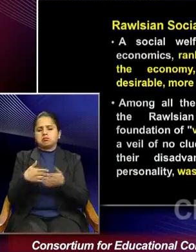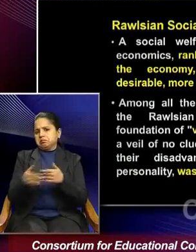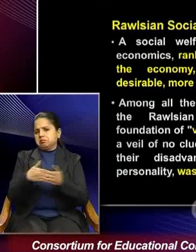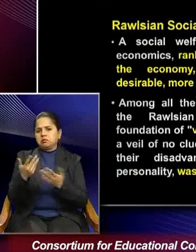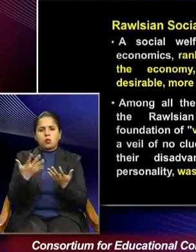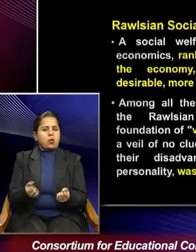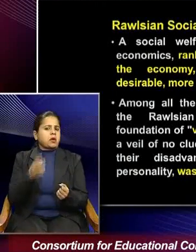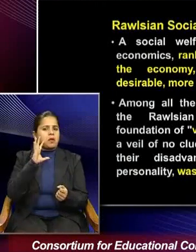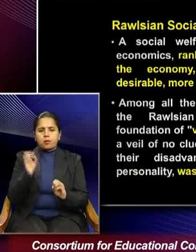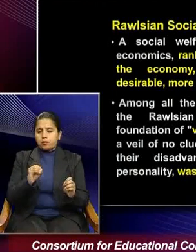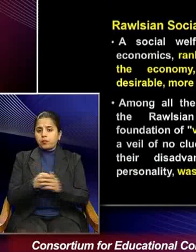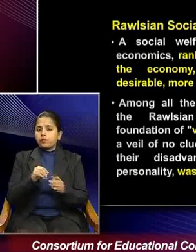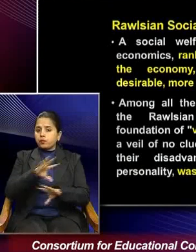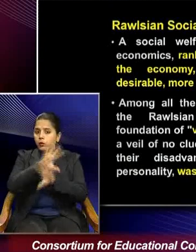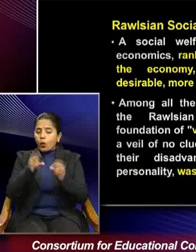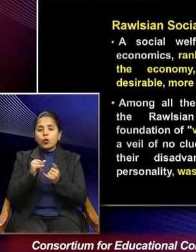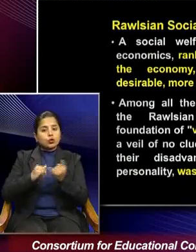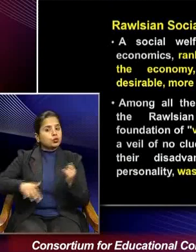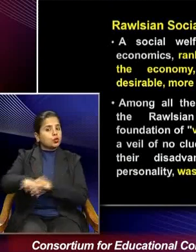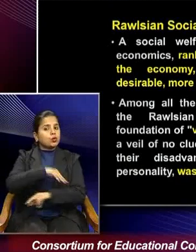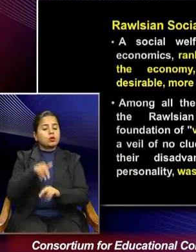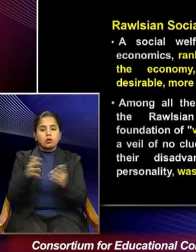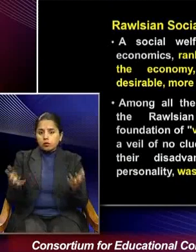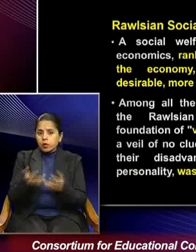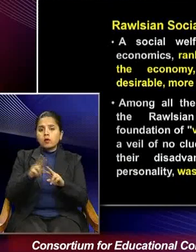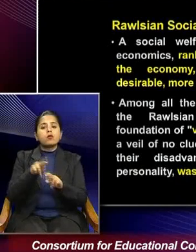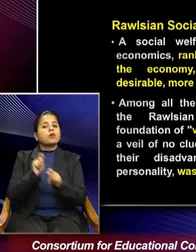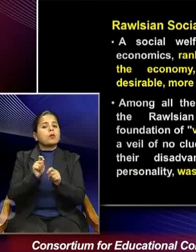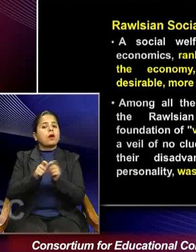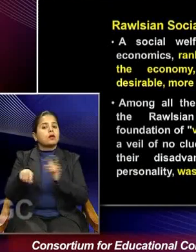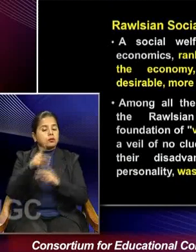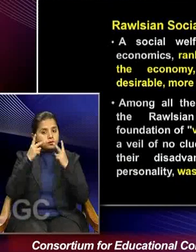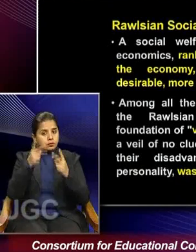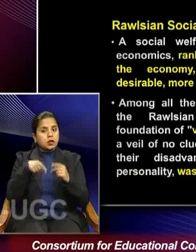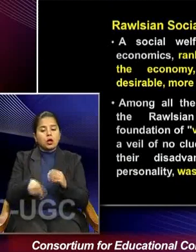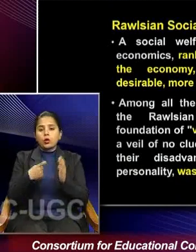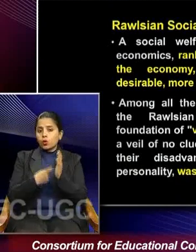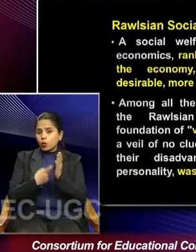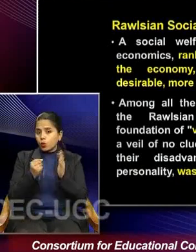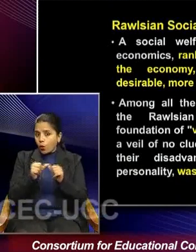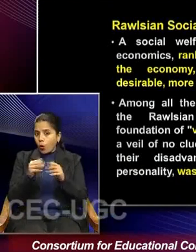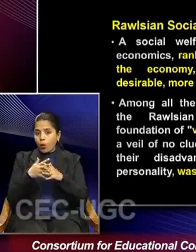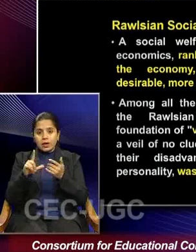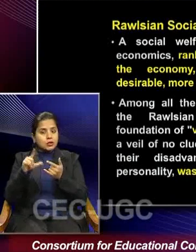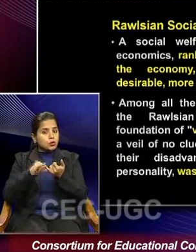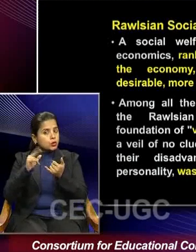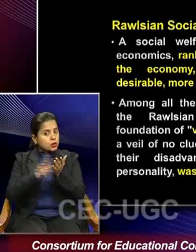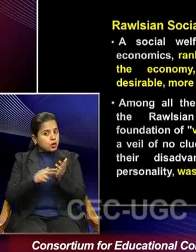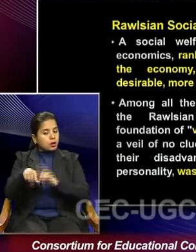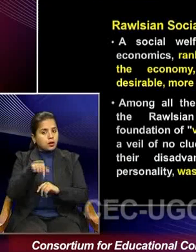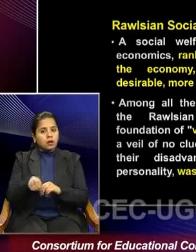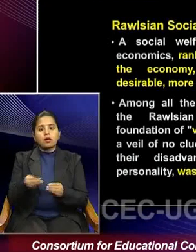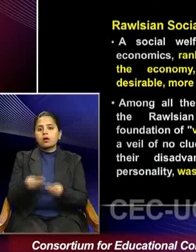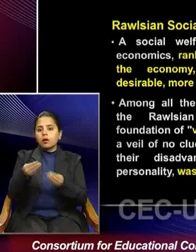Among all the social welfare function, this particular welfare function, which is Rolgian approach, gave the foundation